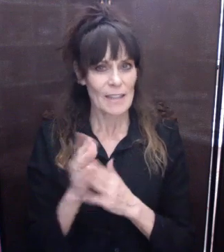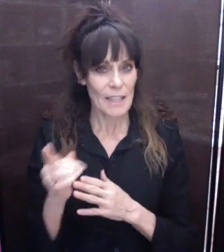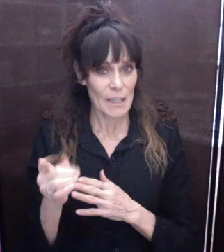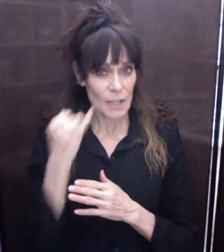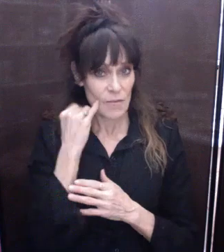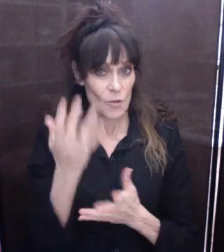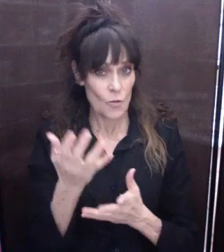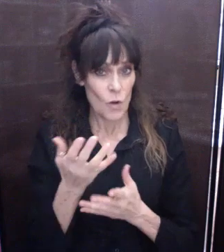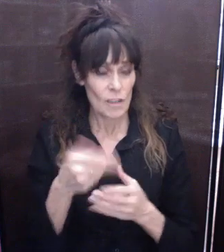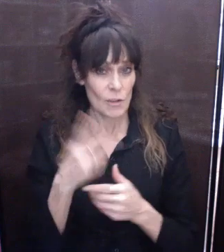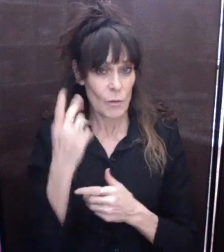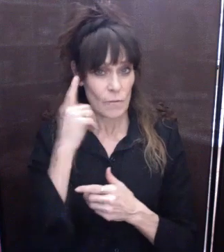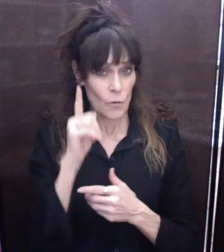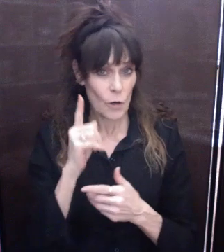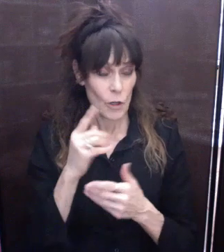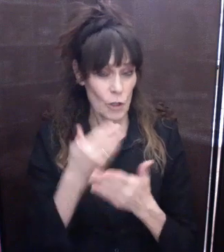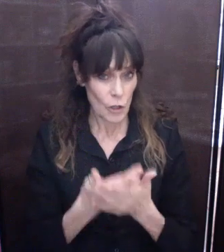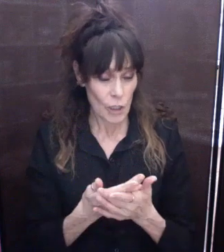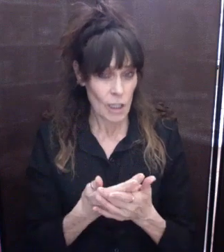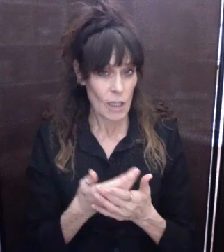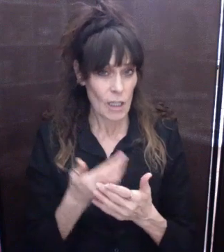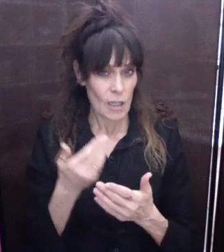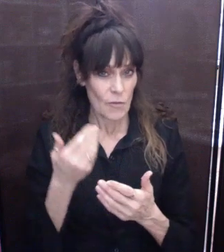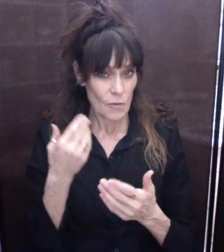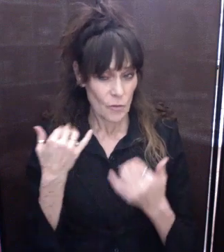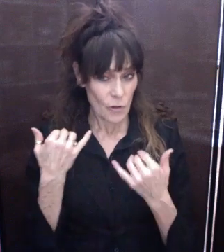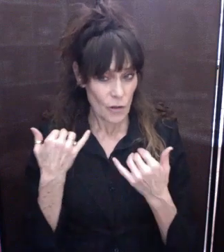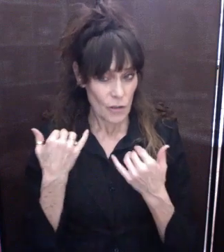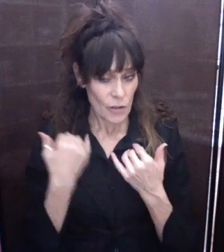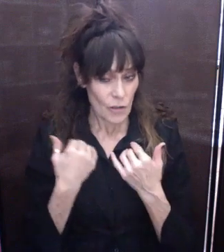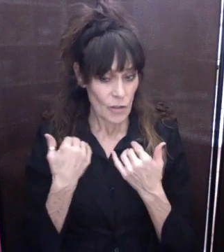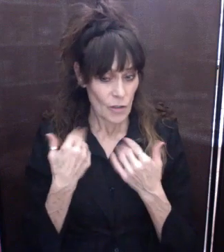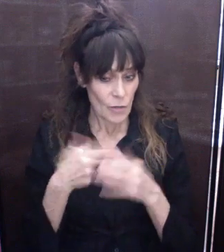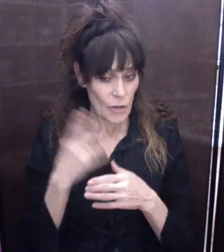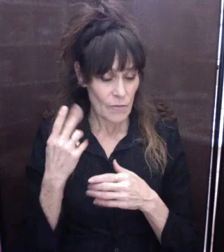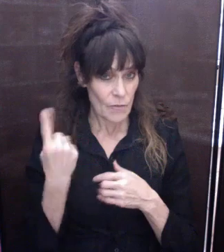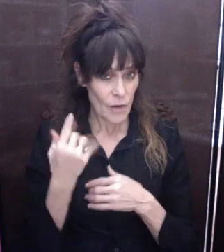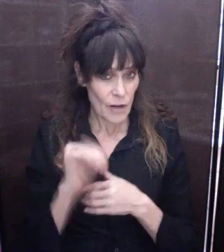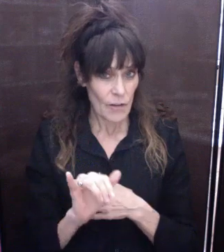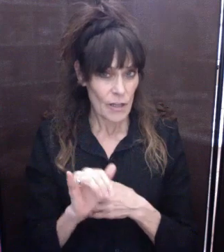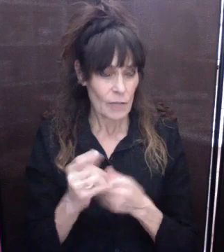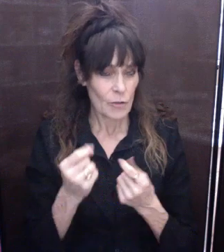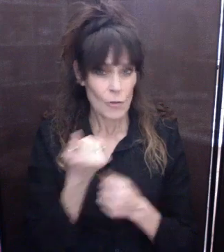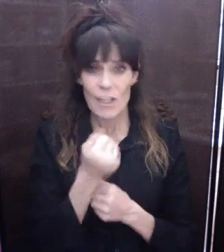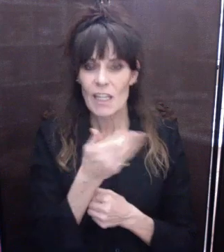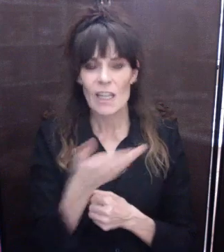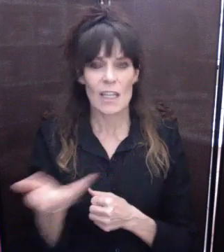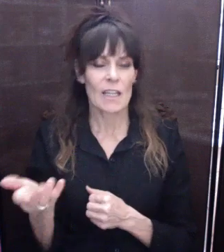for good and if he would go to any extreme to do so. That's exactly the path. That's exactly